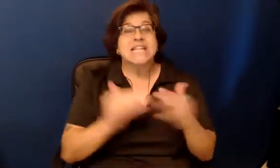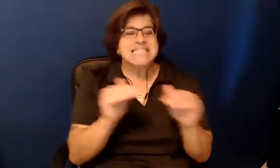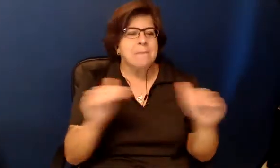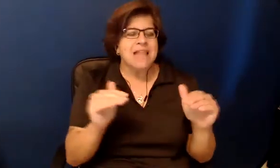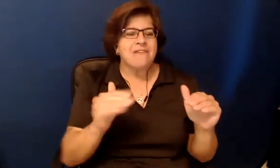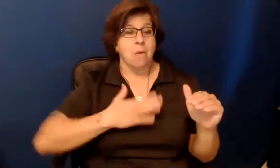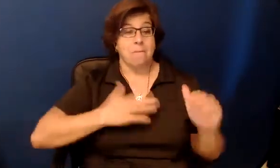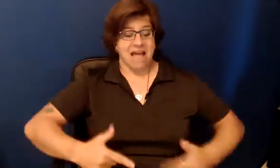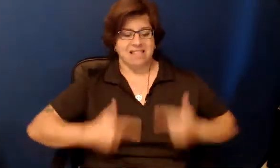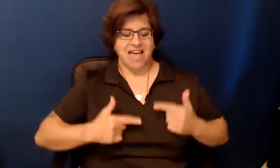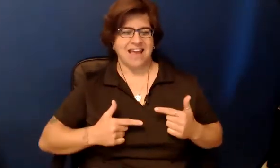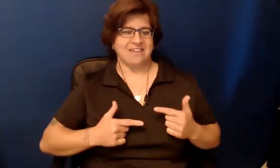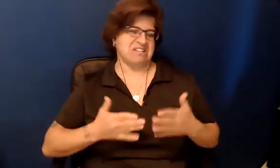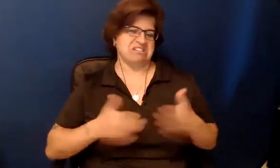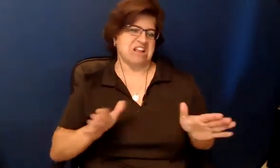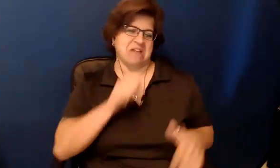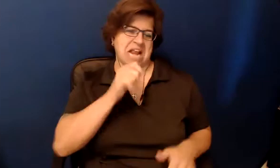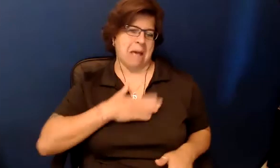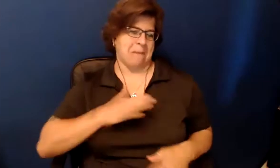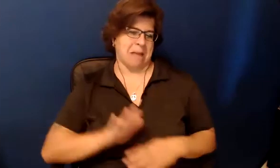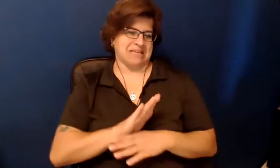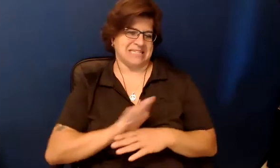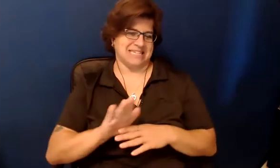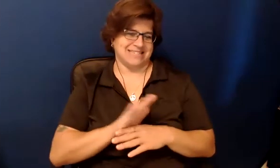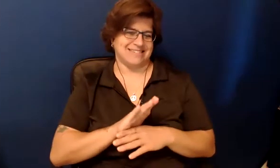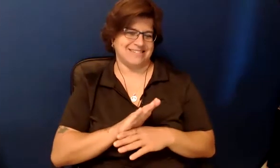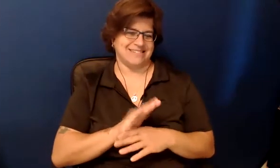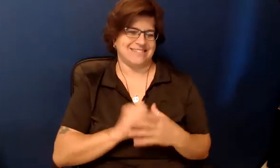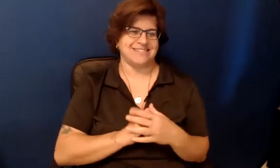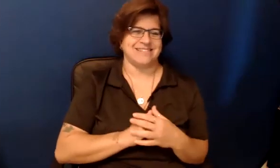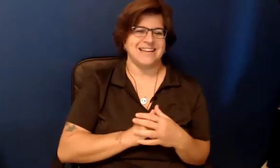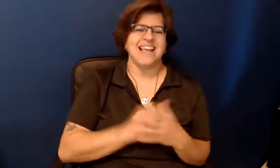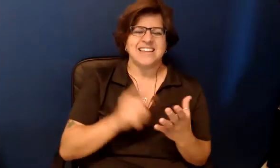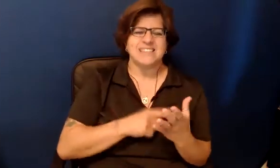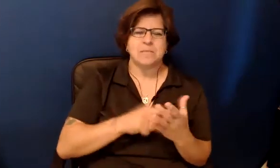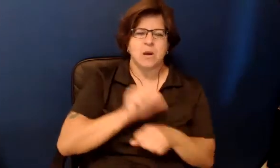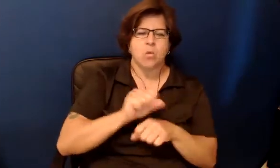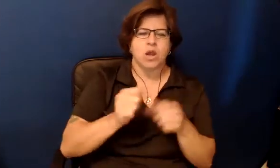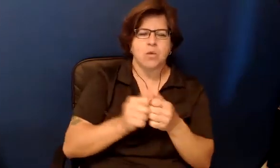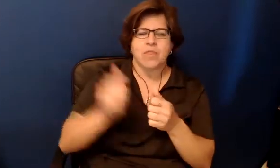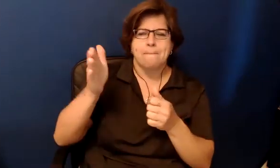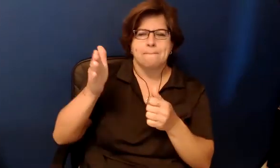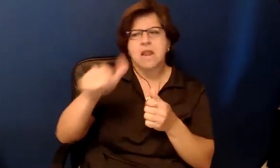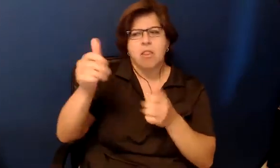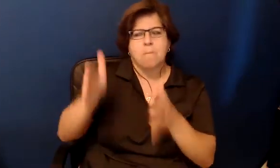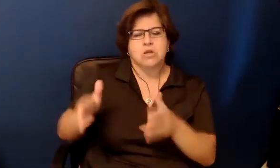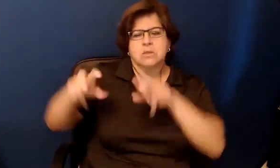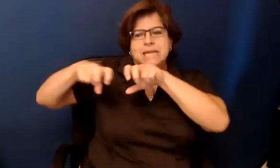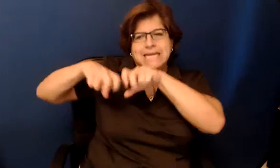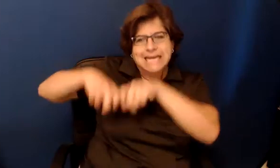my business anymore. And generally, when I'm working with somebody, and even on Zoom, I'll kneel down with somebody and we'll say this prayer